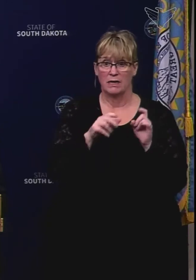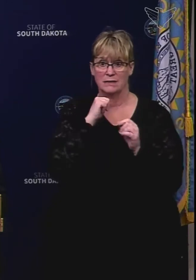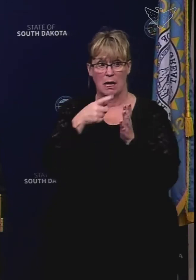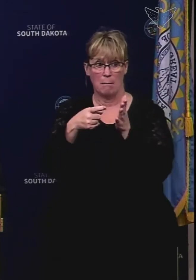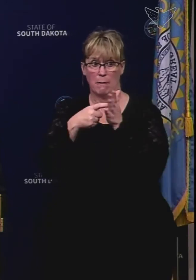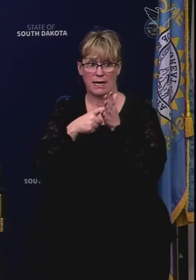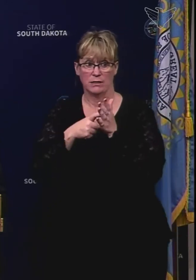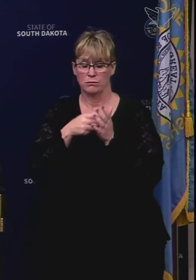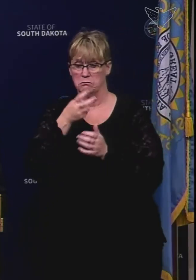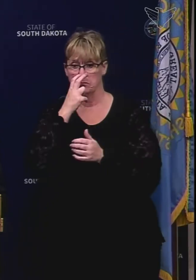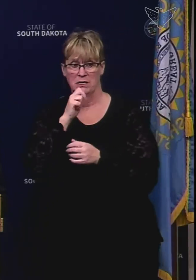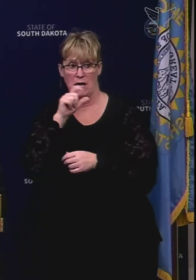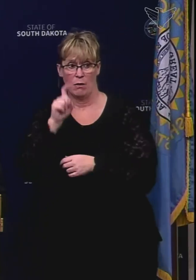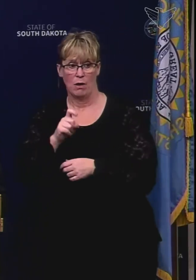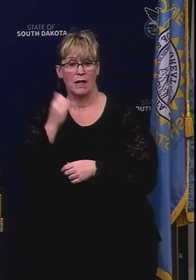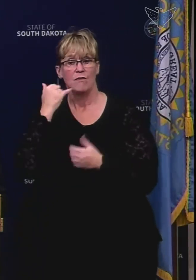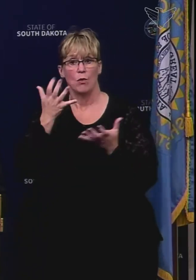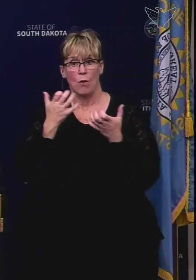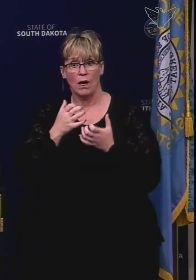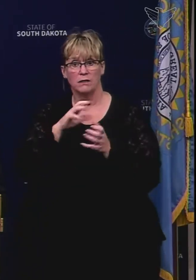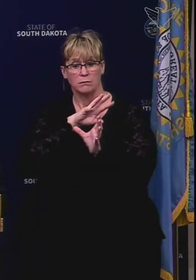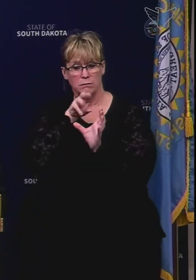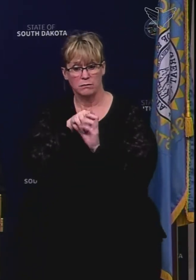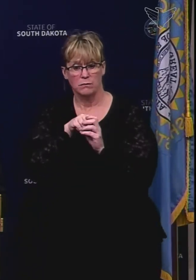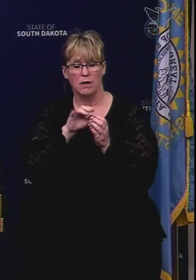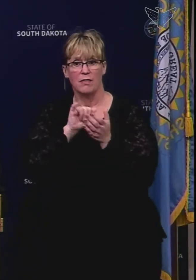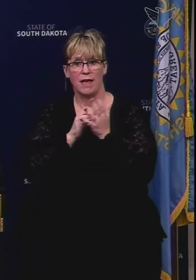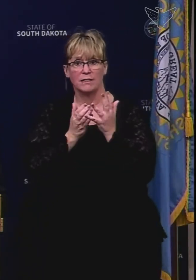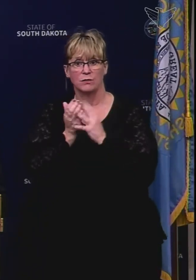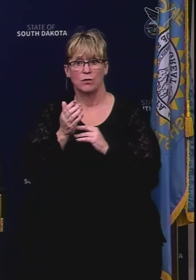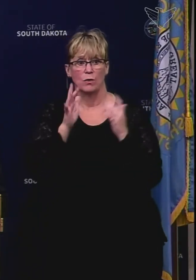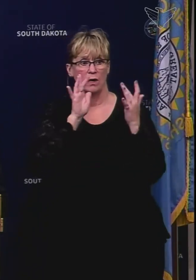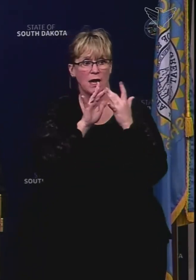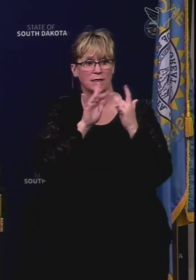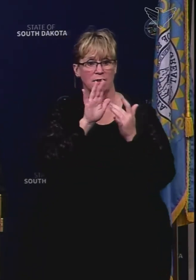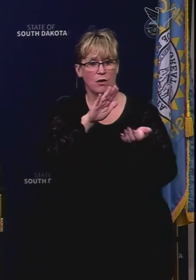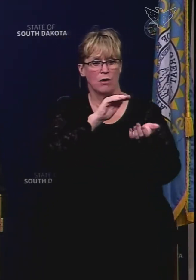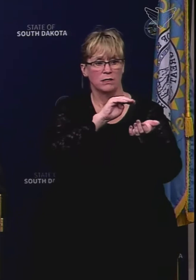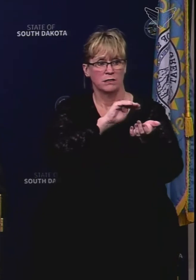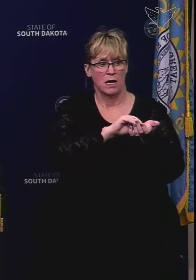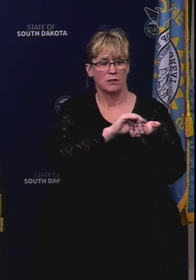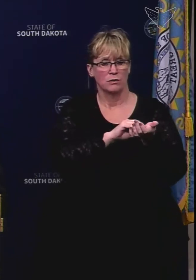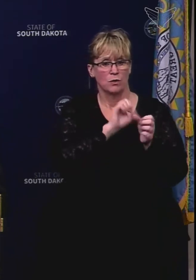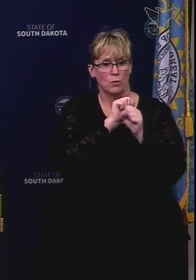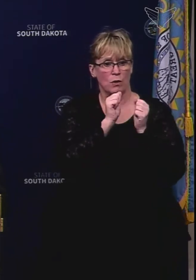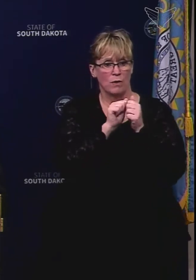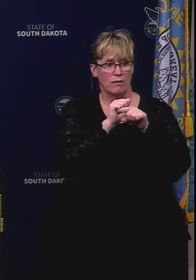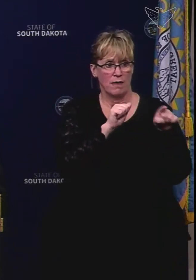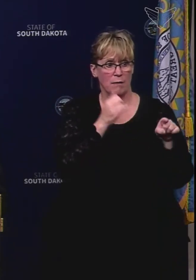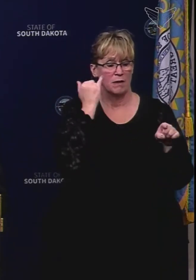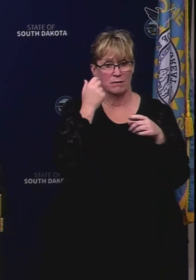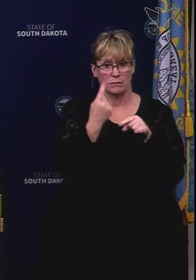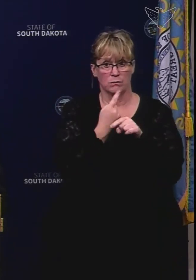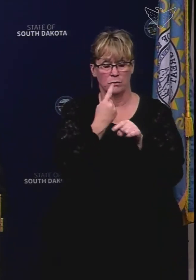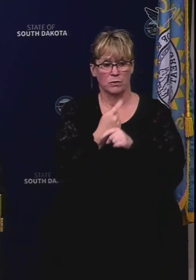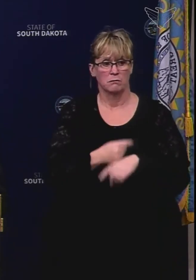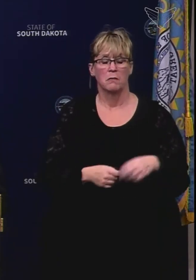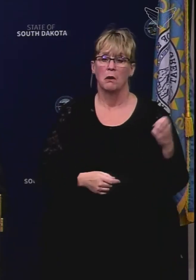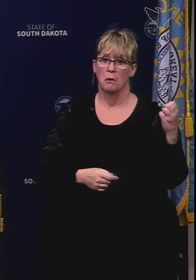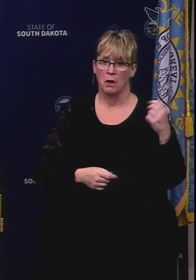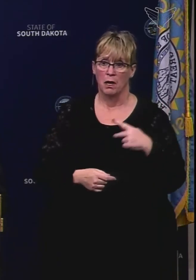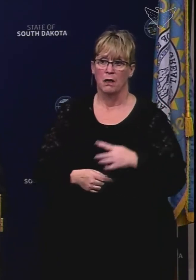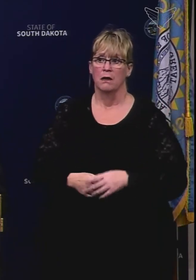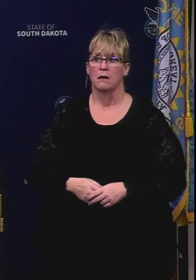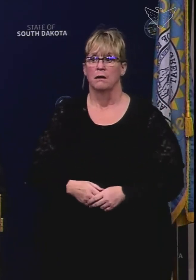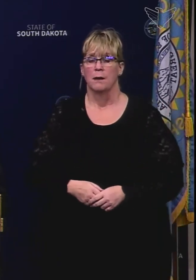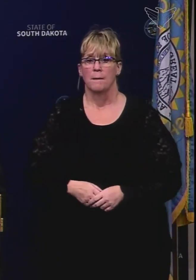not mandatory, and anybody who would like to participate would do that through contacting their doctor and working with them to see if it's appropriate.